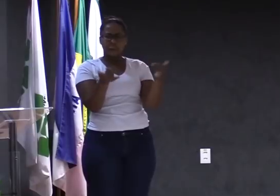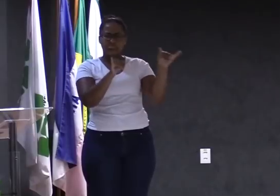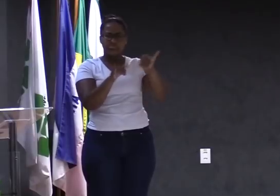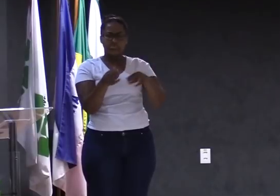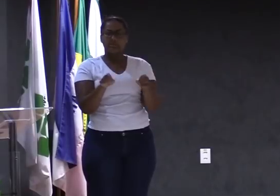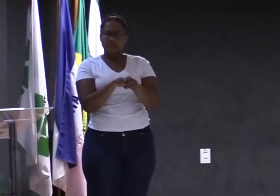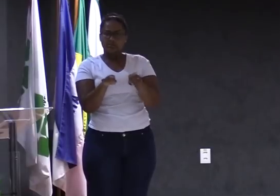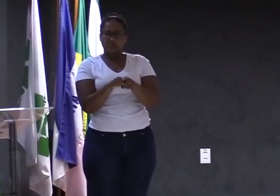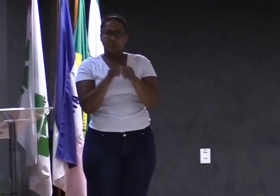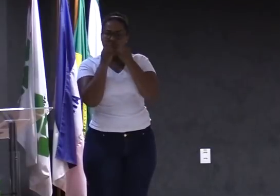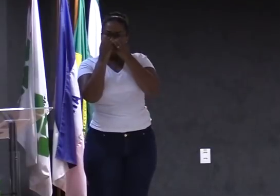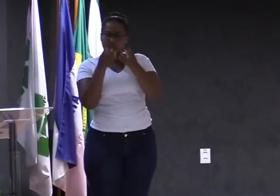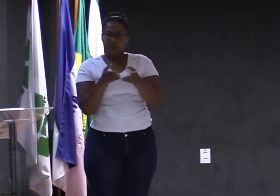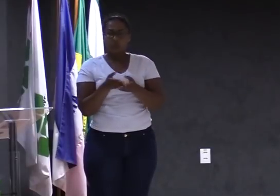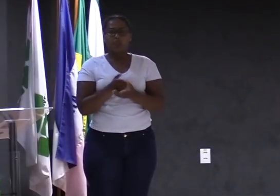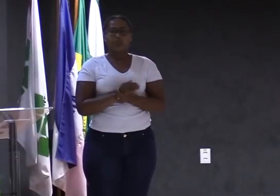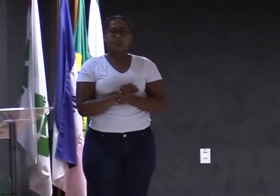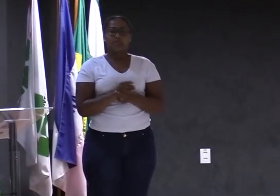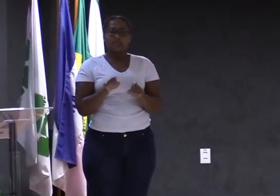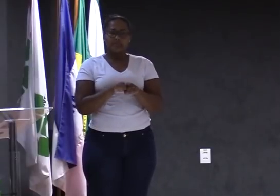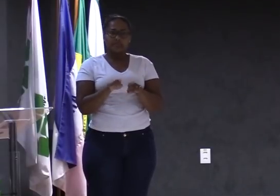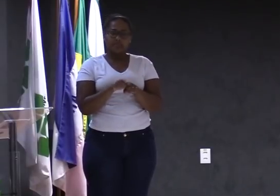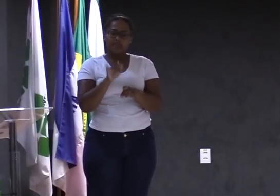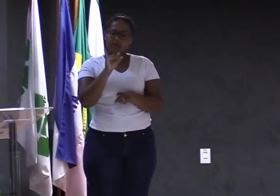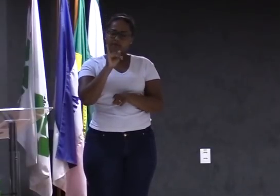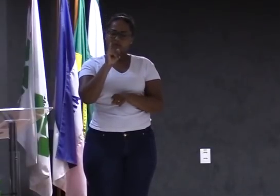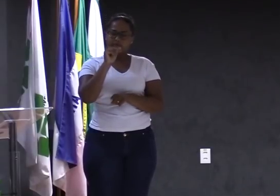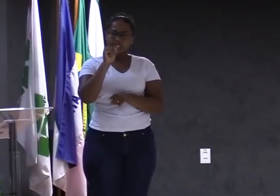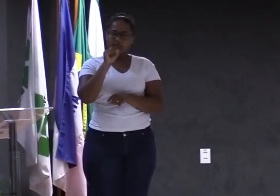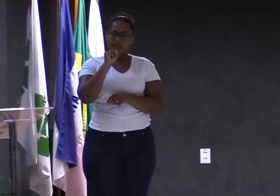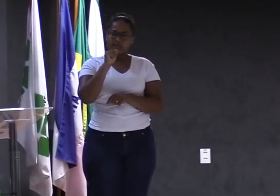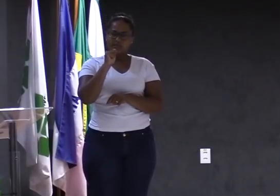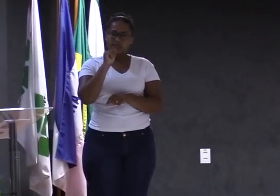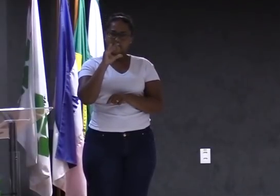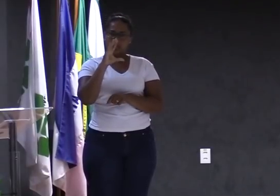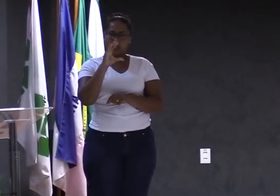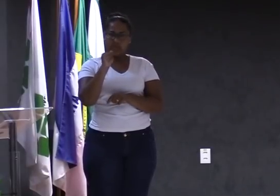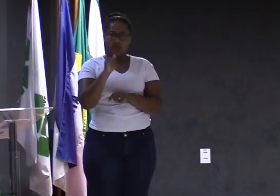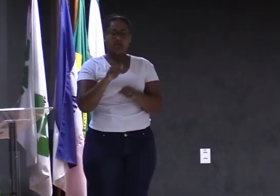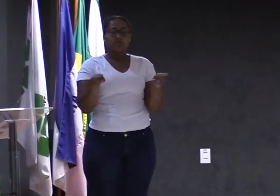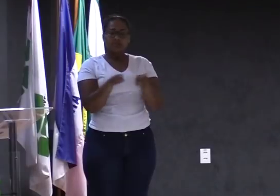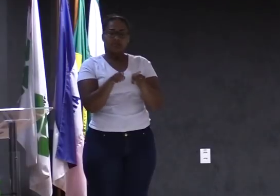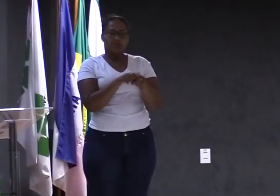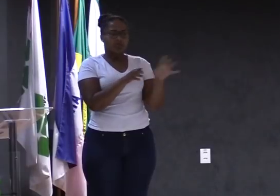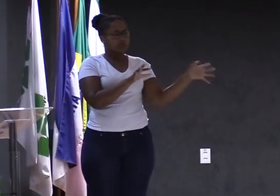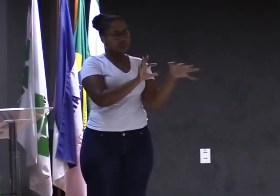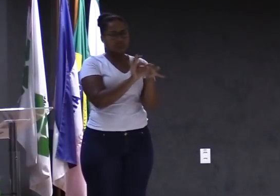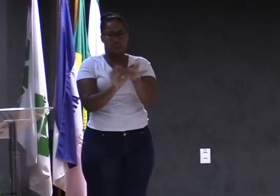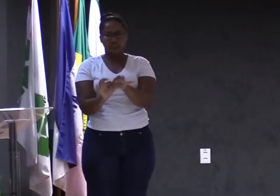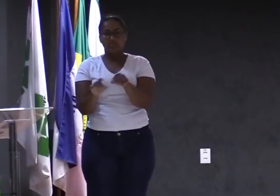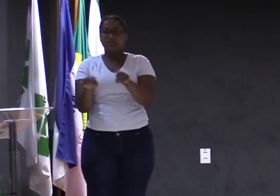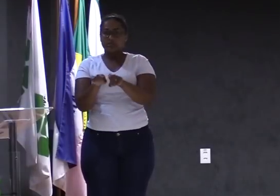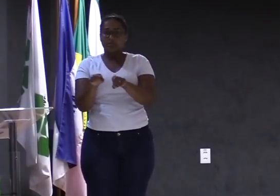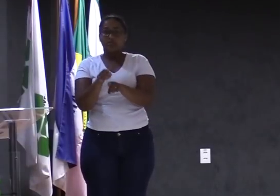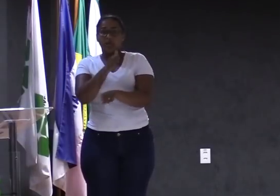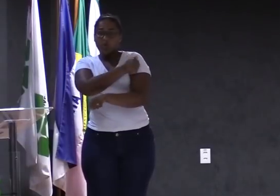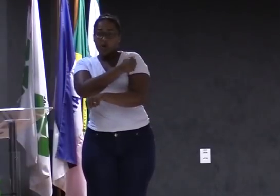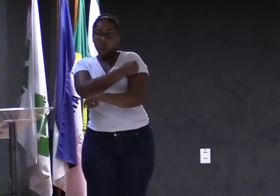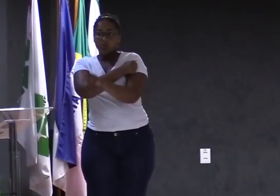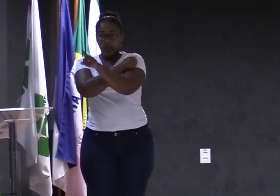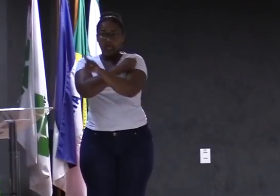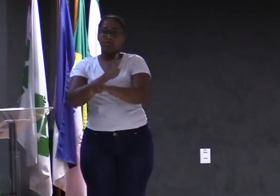aí ela estava falando que ele está interligado com a primeira parte e que dessa maneira os alunos são responsáveis sim pelo processo de